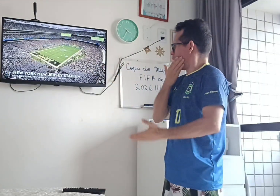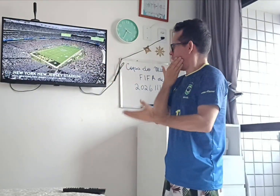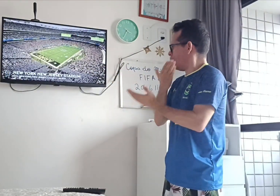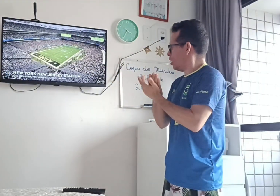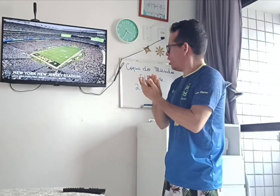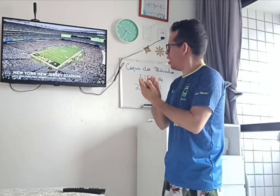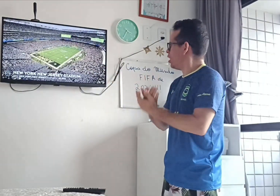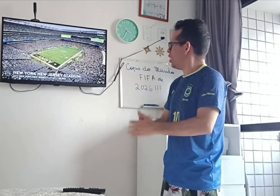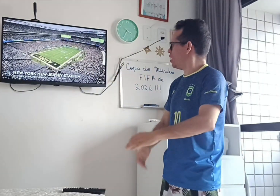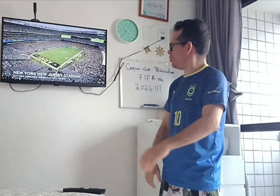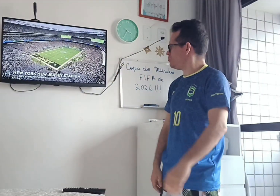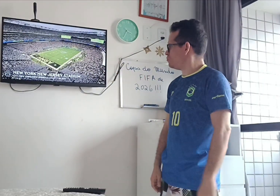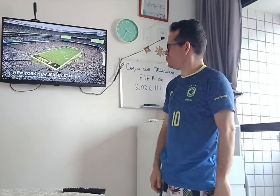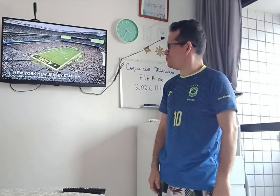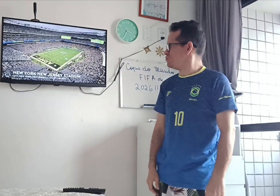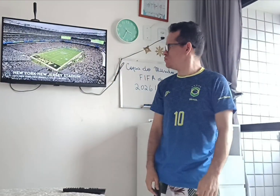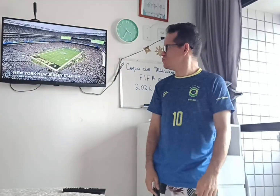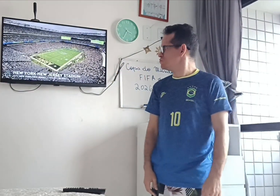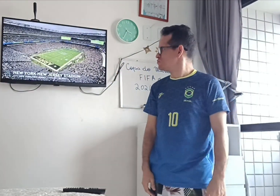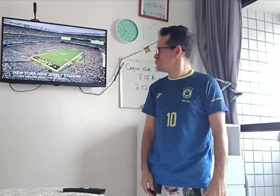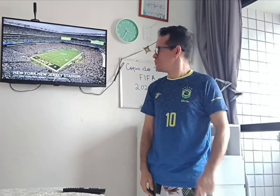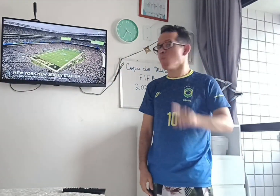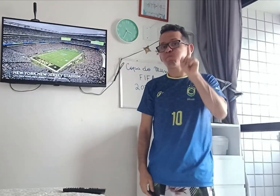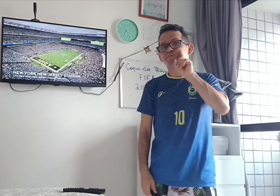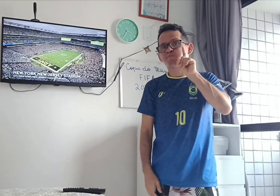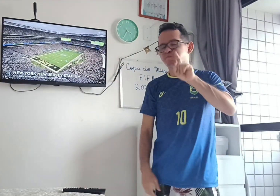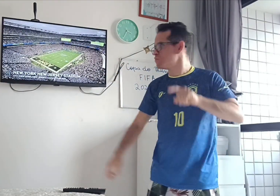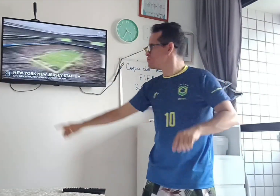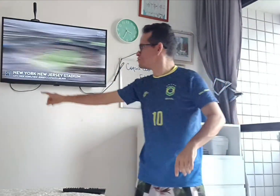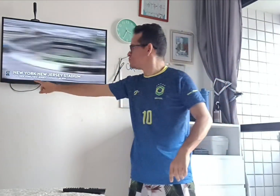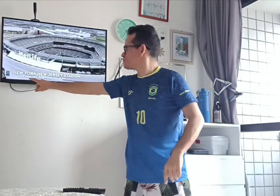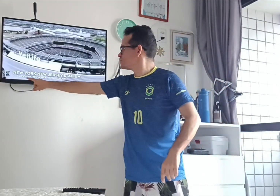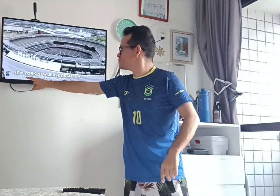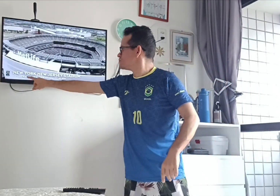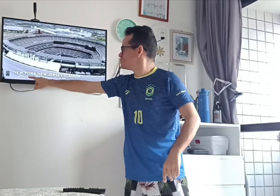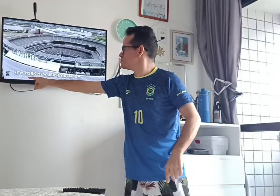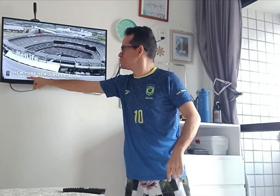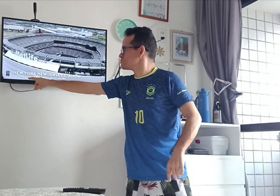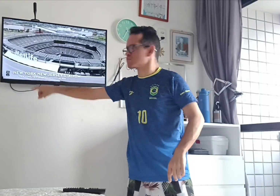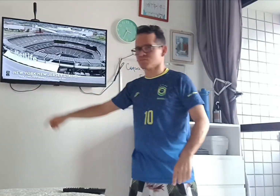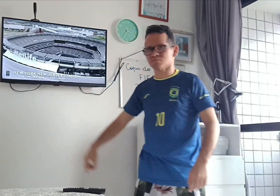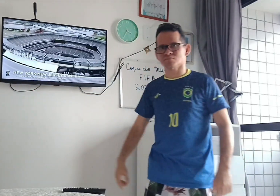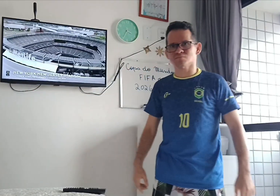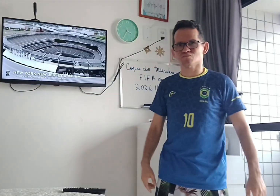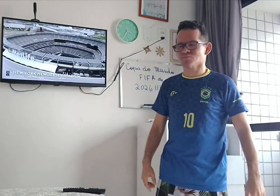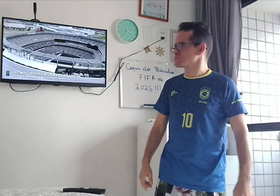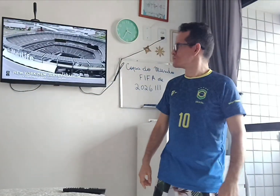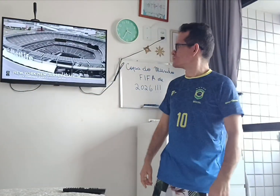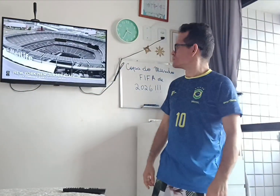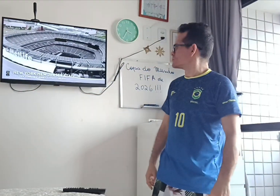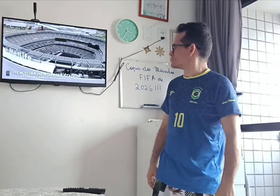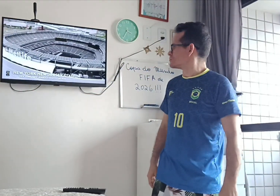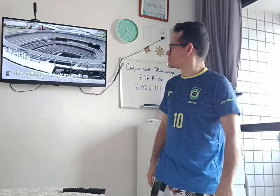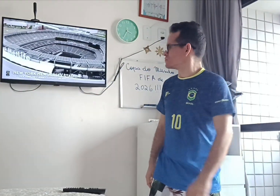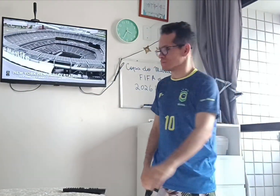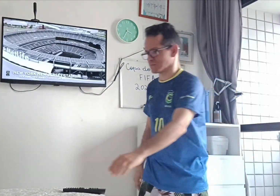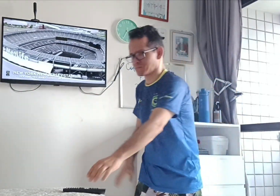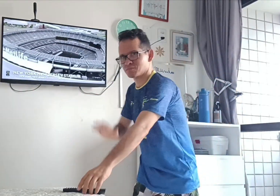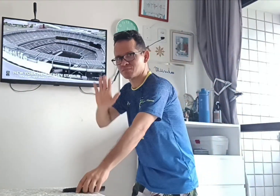an expanded, FIFA-compliant version of itself, hosting 5 group games, a round of 32 tie, a round of 16 match, and